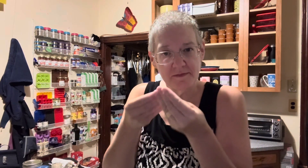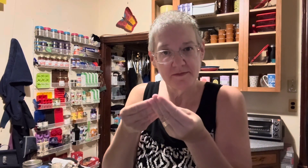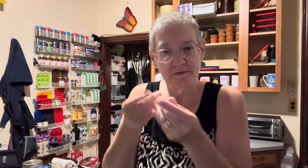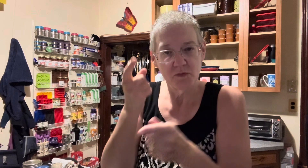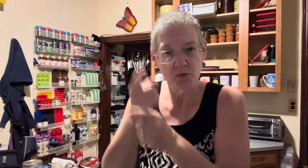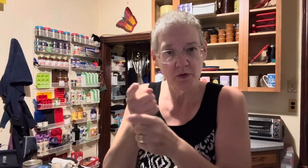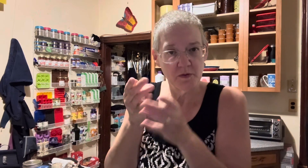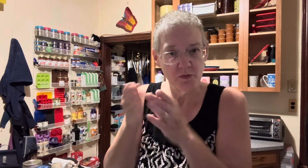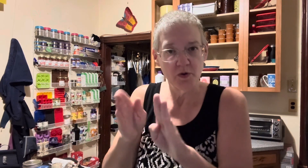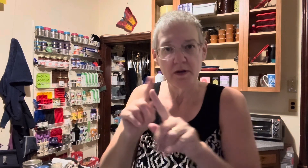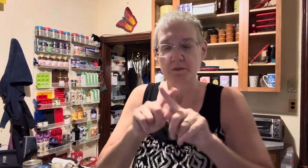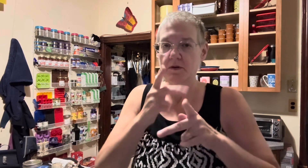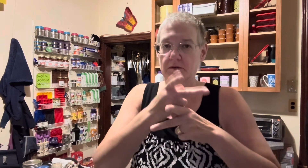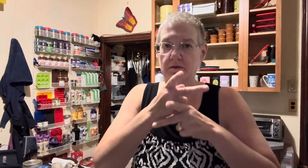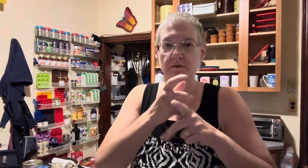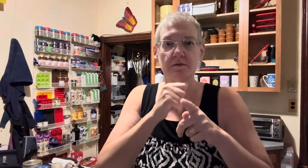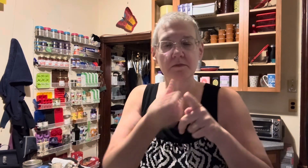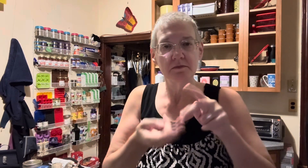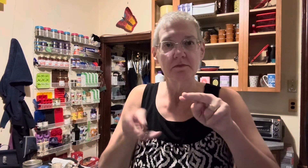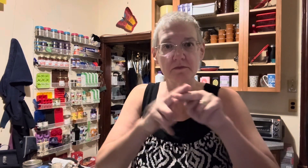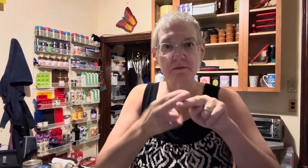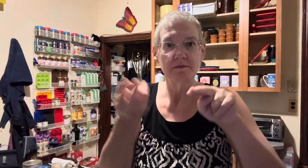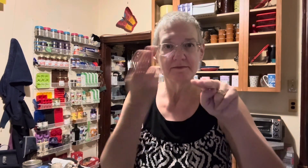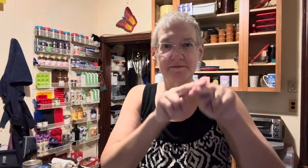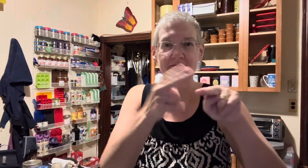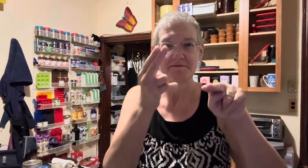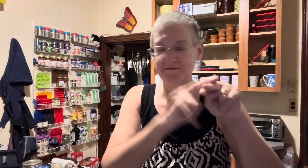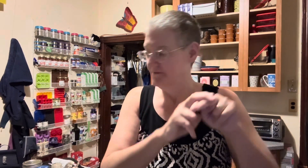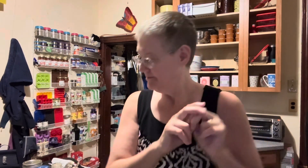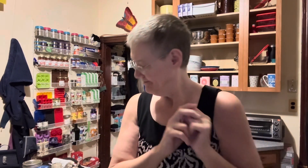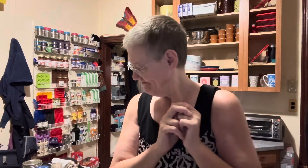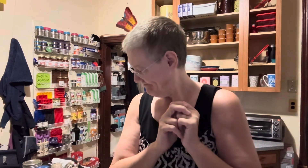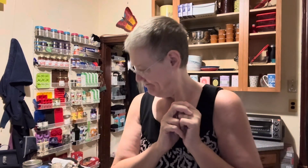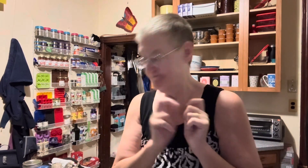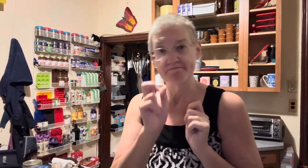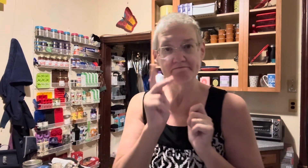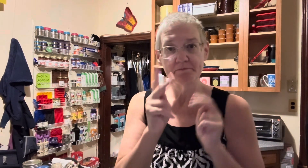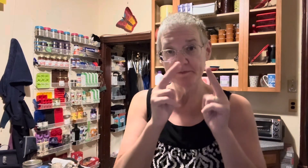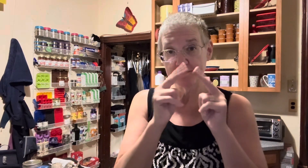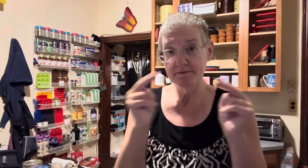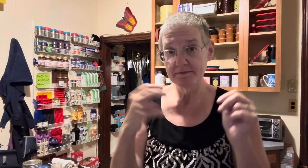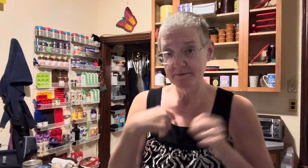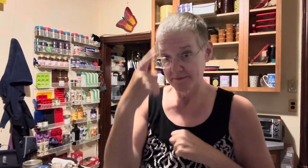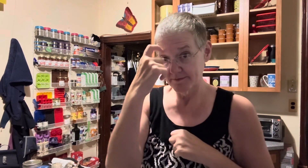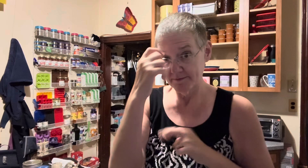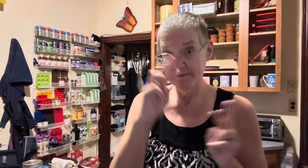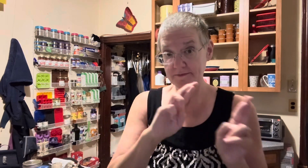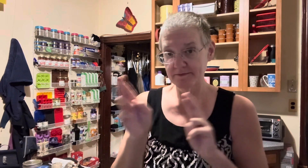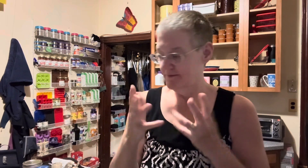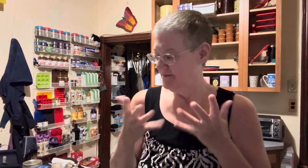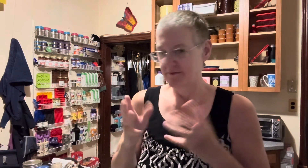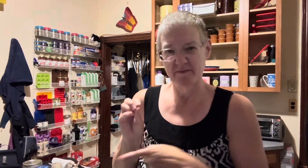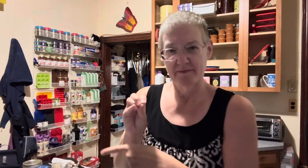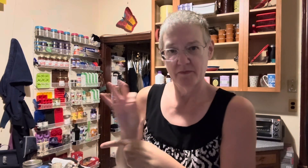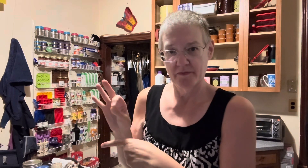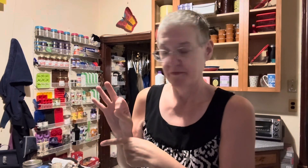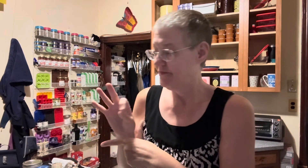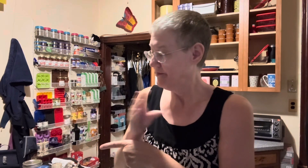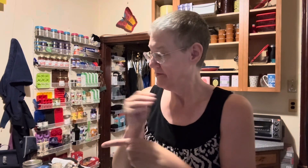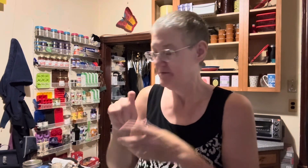So I have to keep feeding him the right way, but be careful and not let him keep gaining weight. All right, I think the bacon's ready. I've already